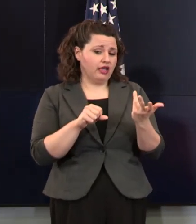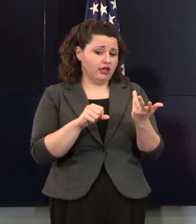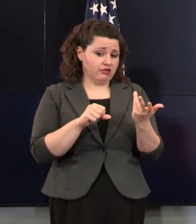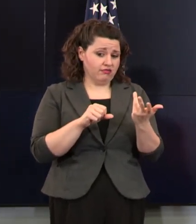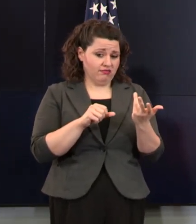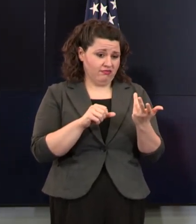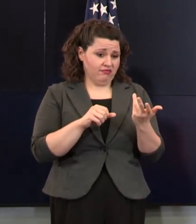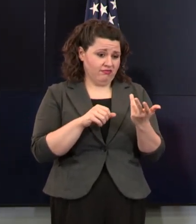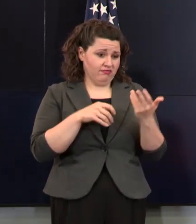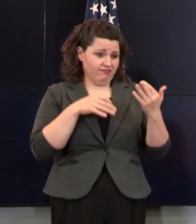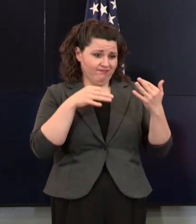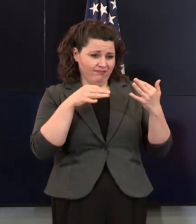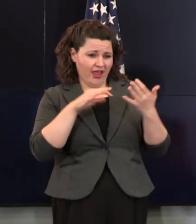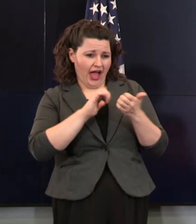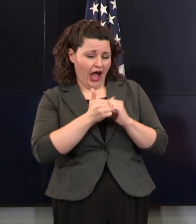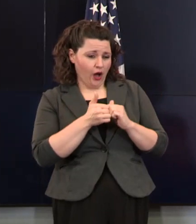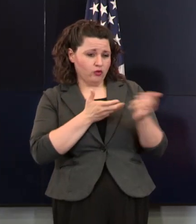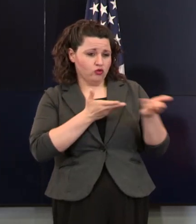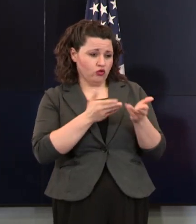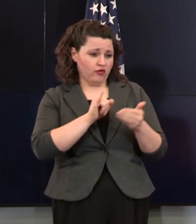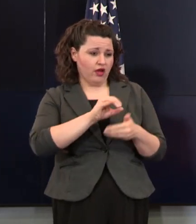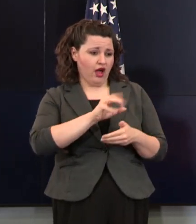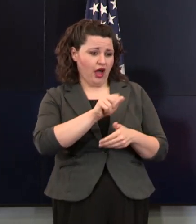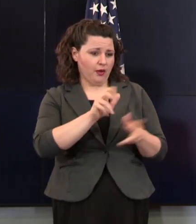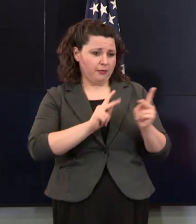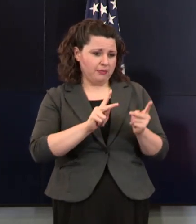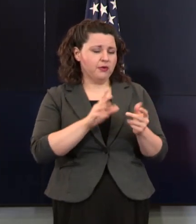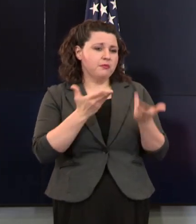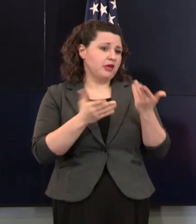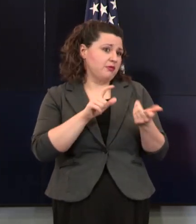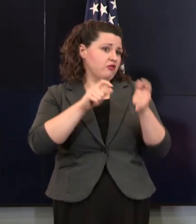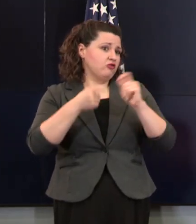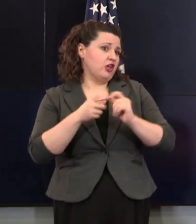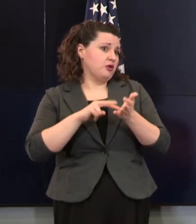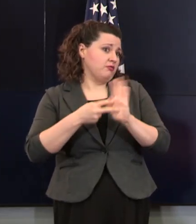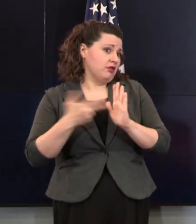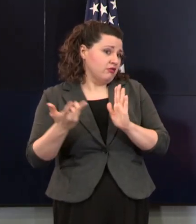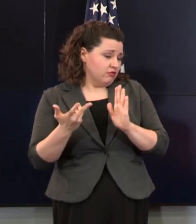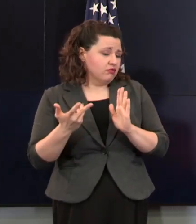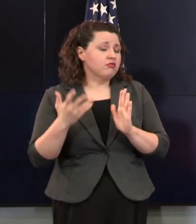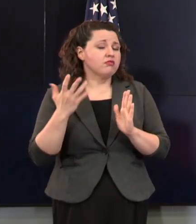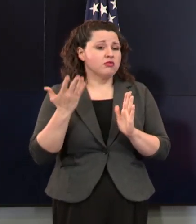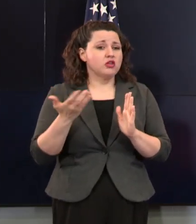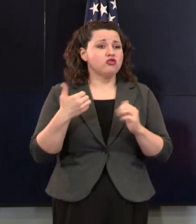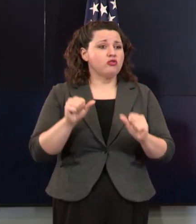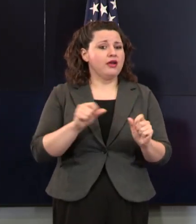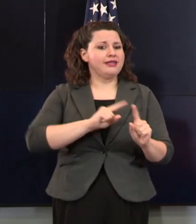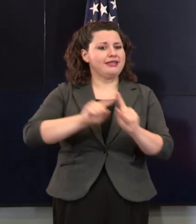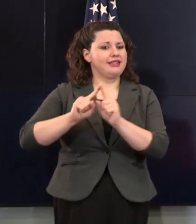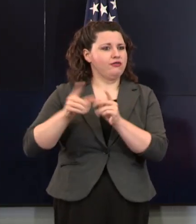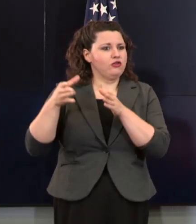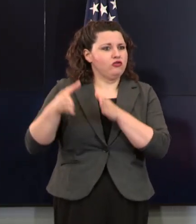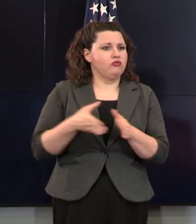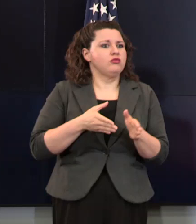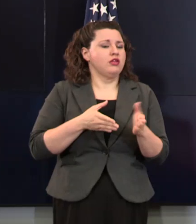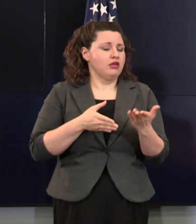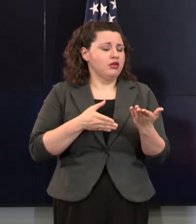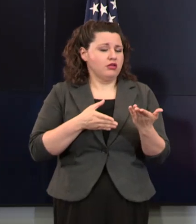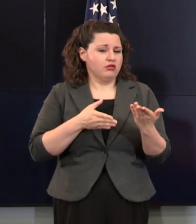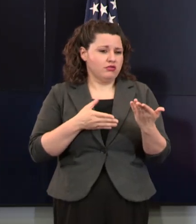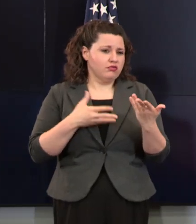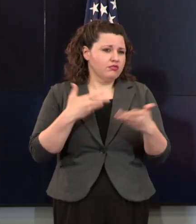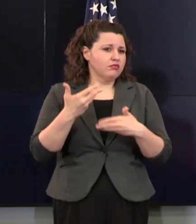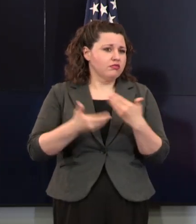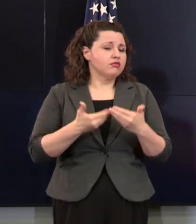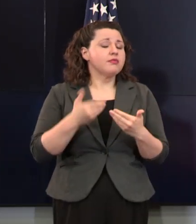are serving Iowans through what we've learned through this pandemic, and just apply some of those strategies to really, moving